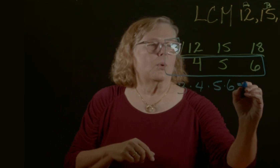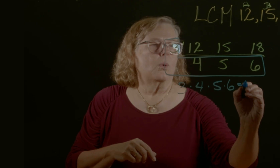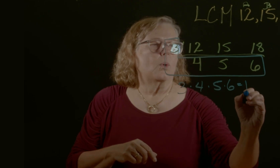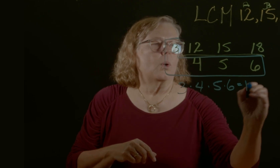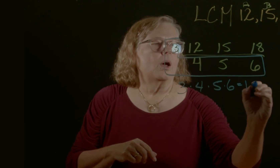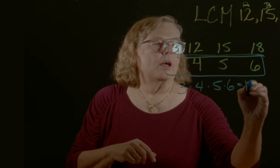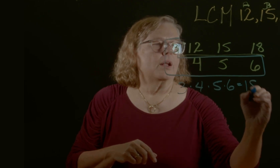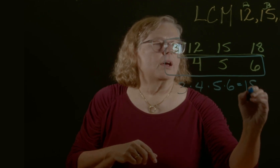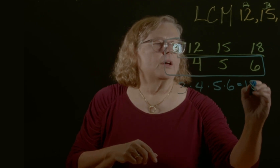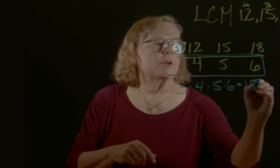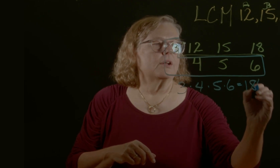Good job, 180